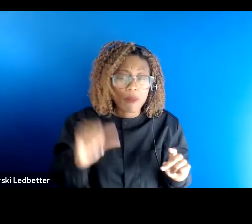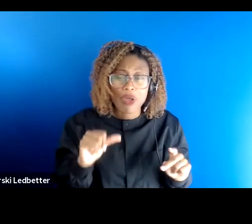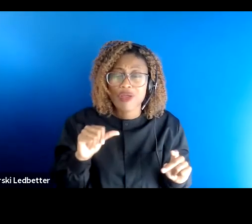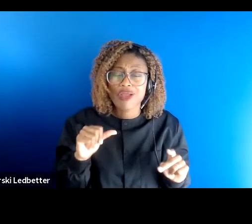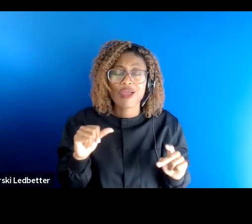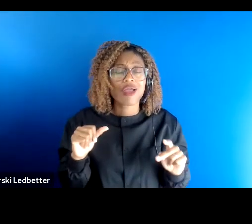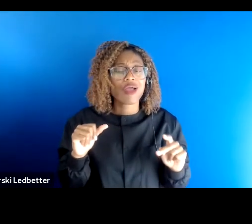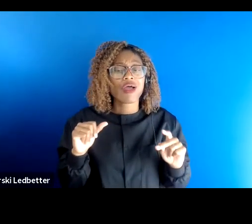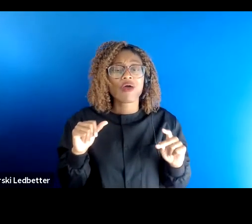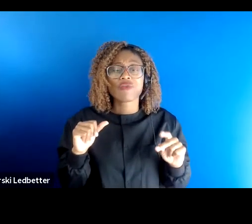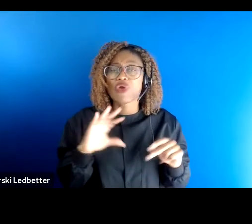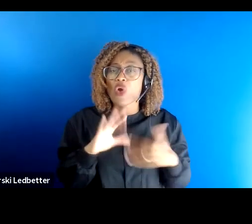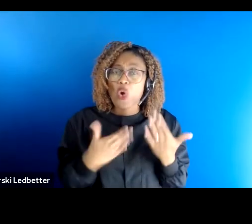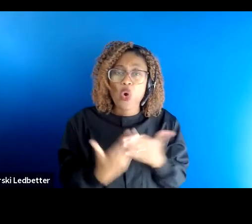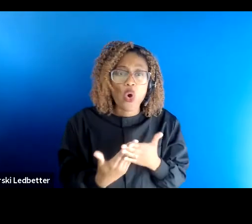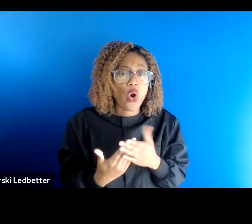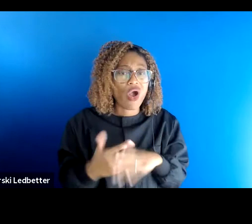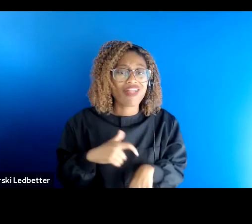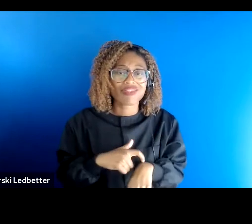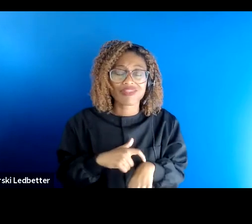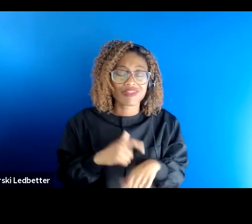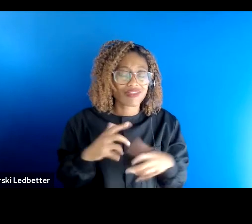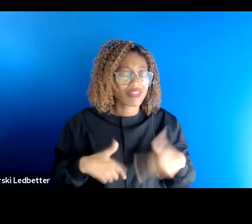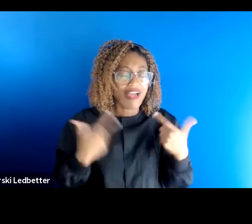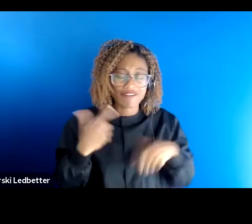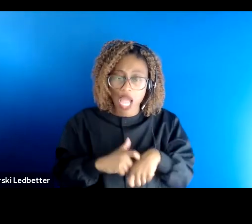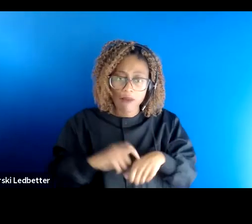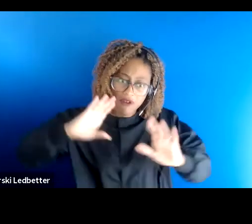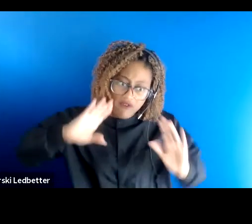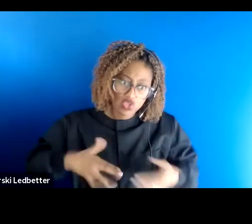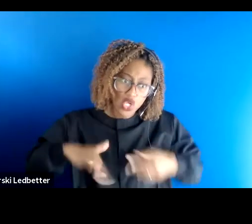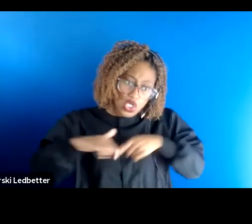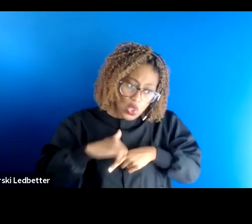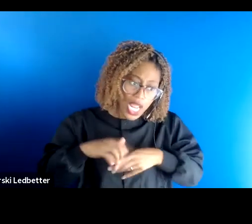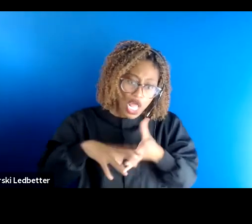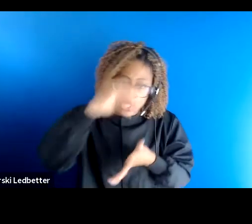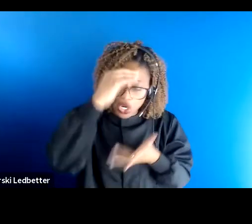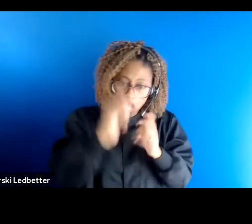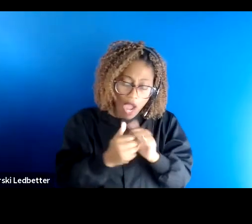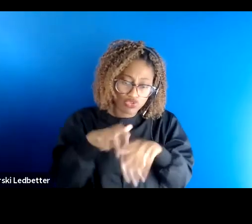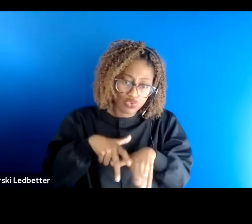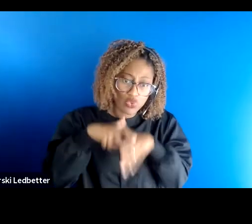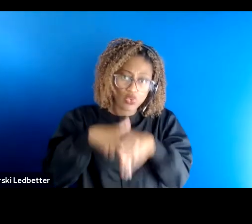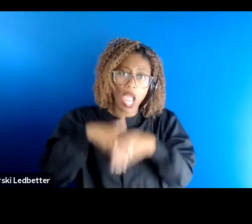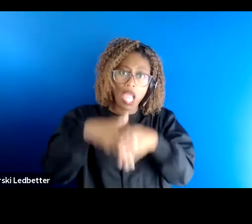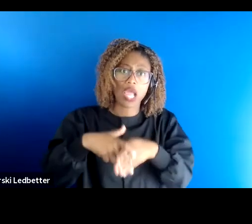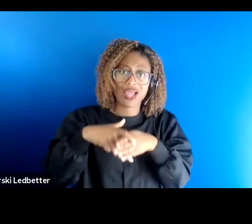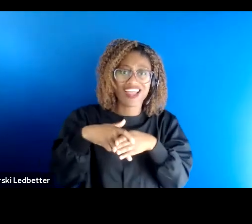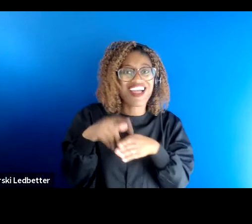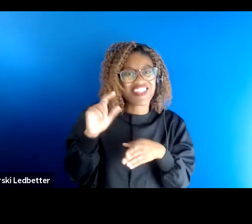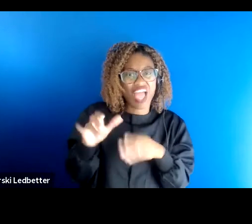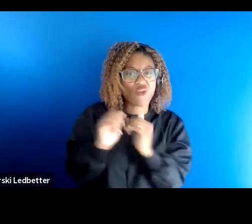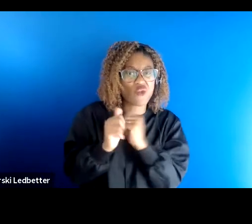life to train and learn how to ride race horses. And the way